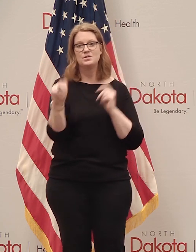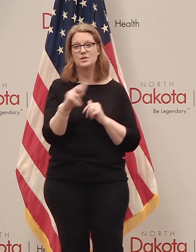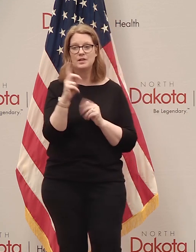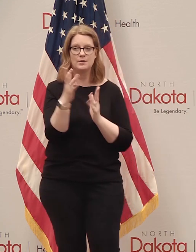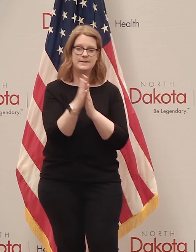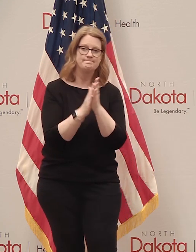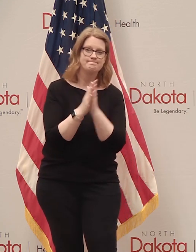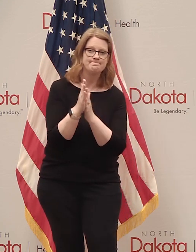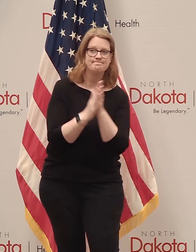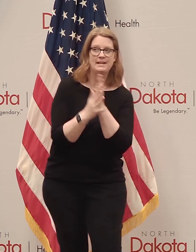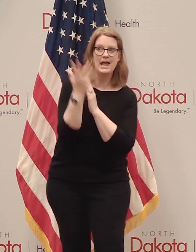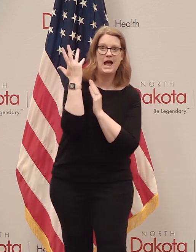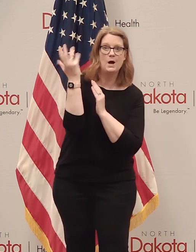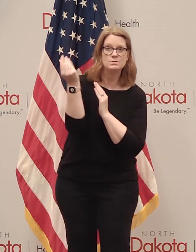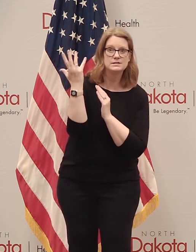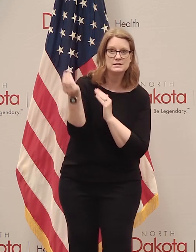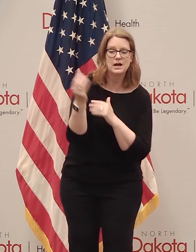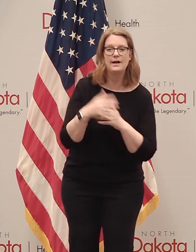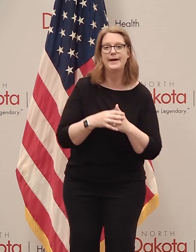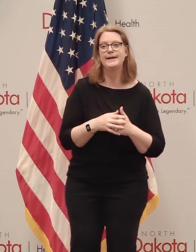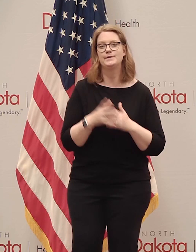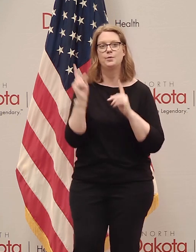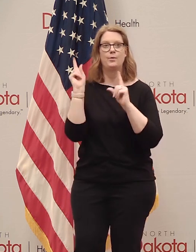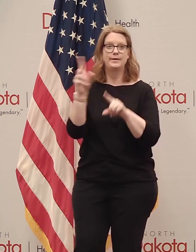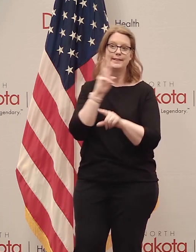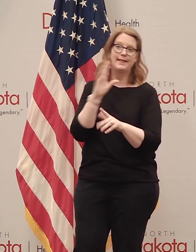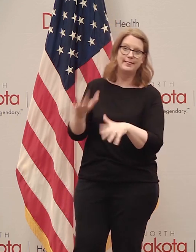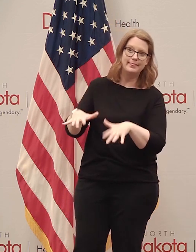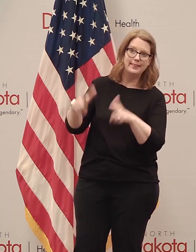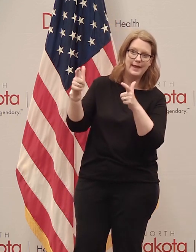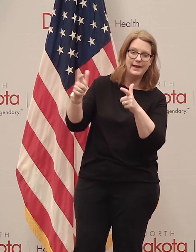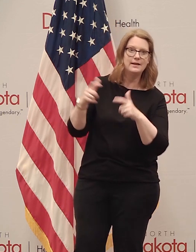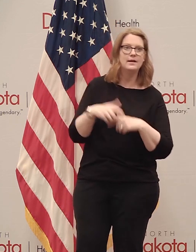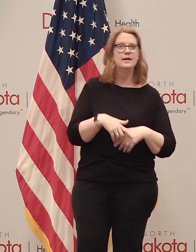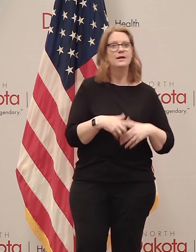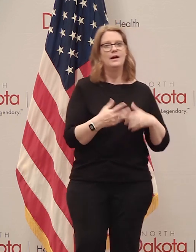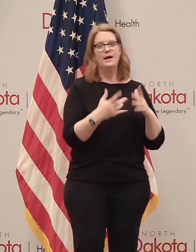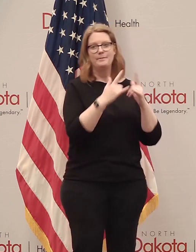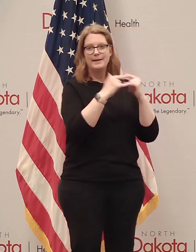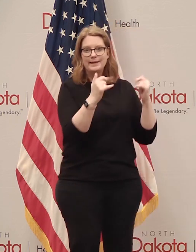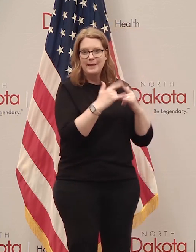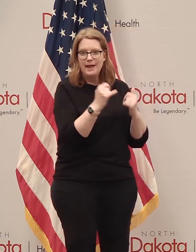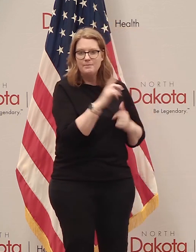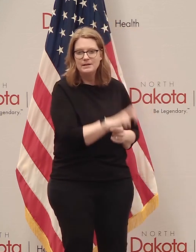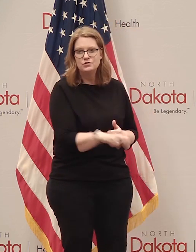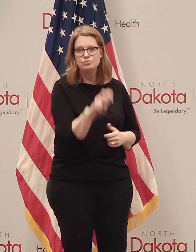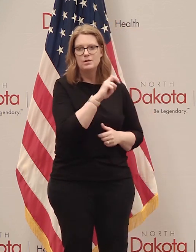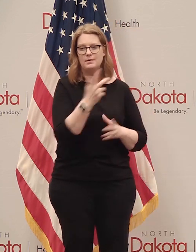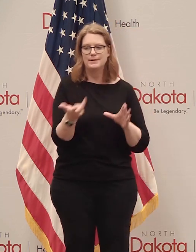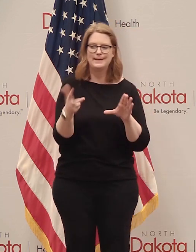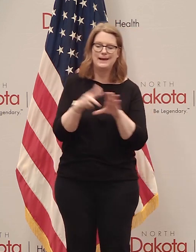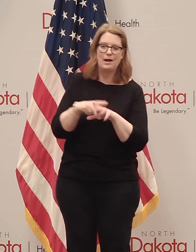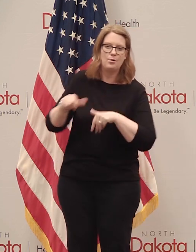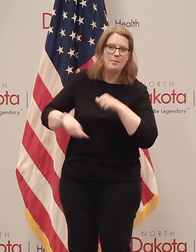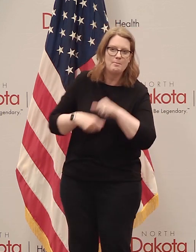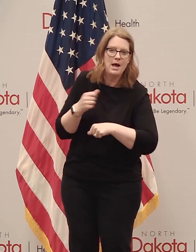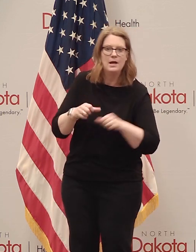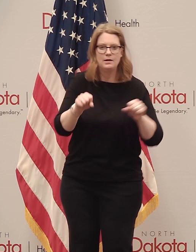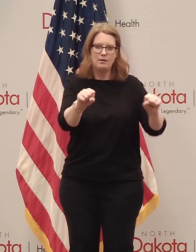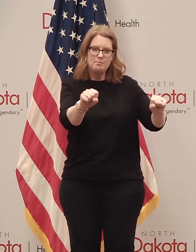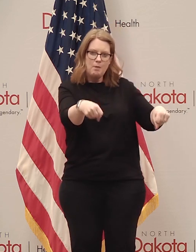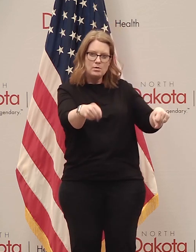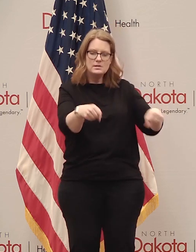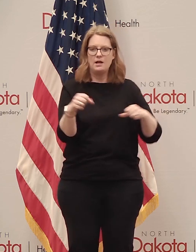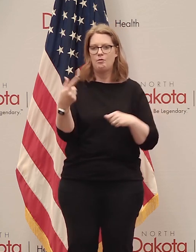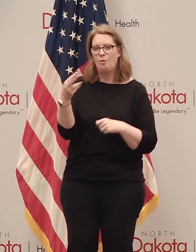forward to getting outdoors, whether it's to be going to the lake, take a camping trip, get on your bike or your motorcycle, fire up the grill,